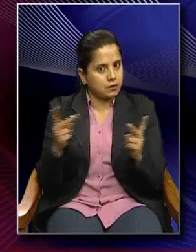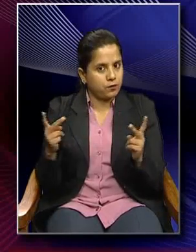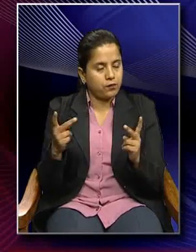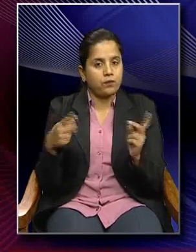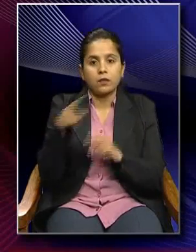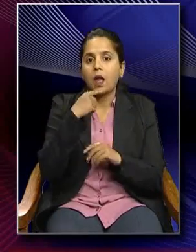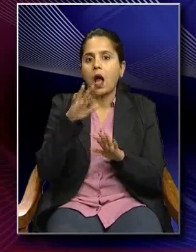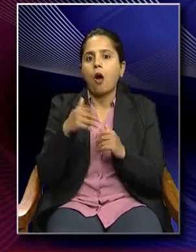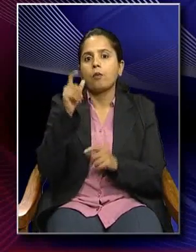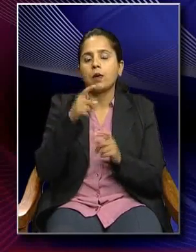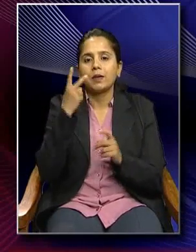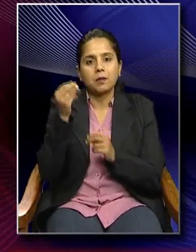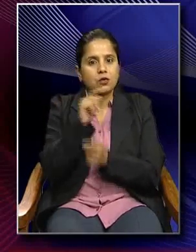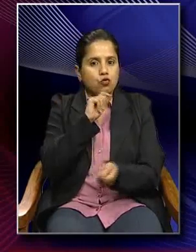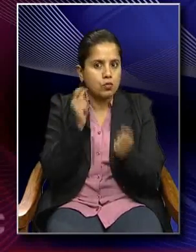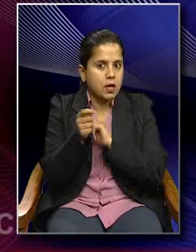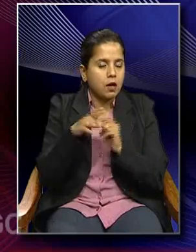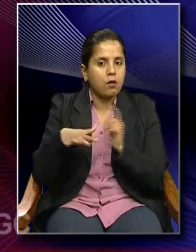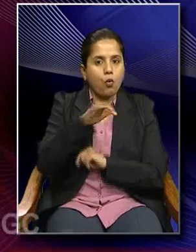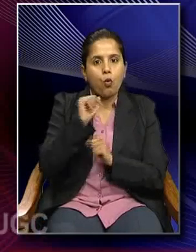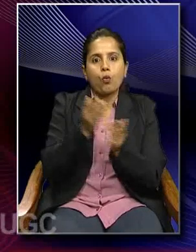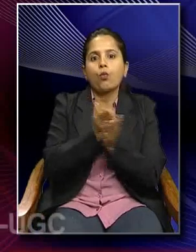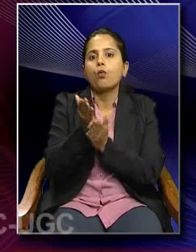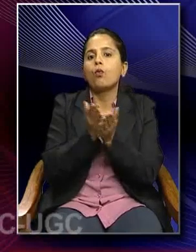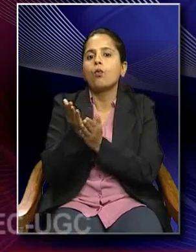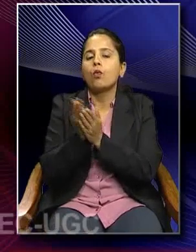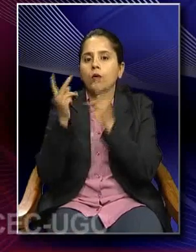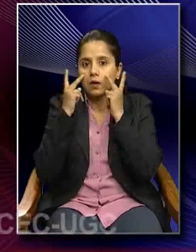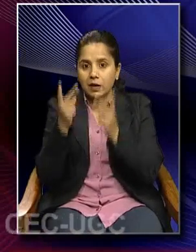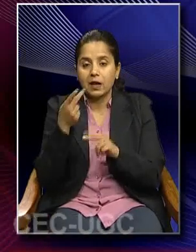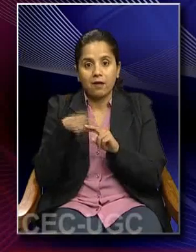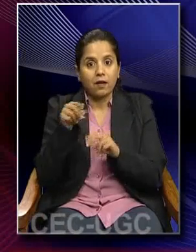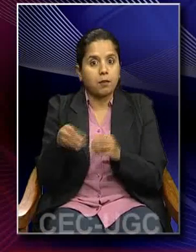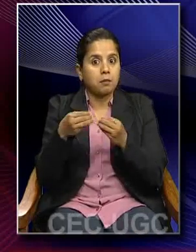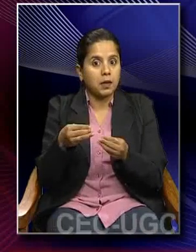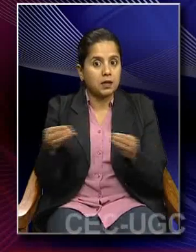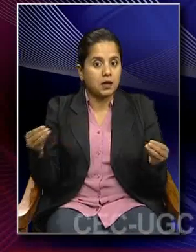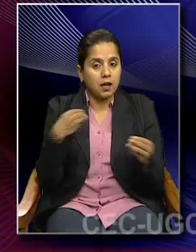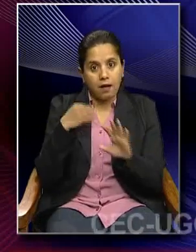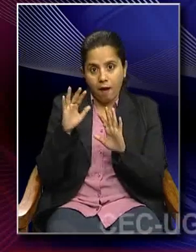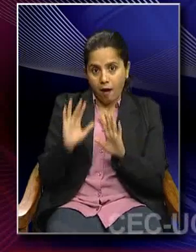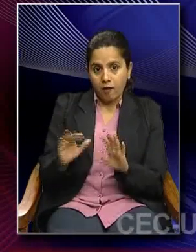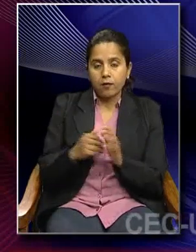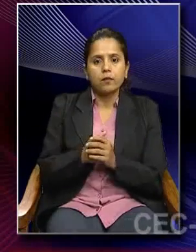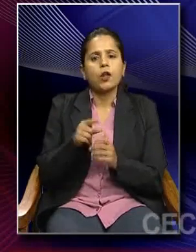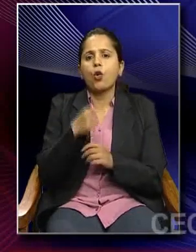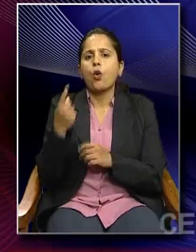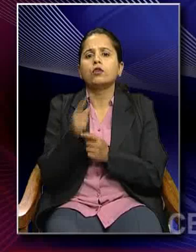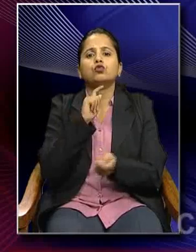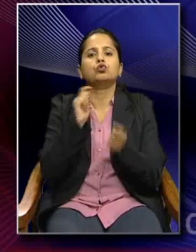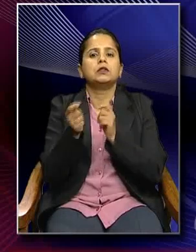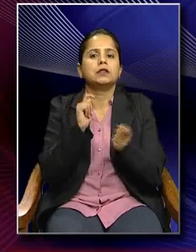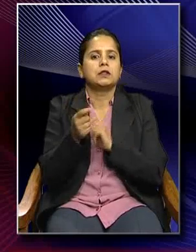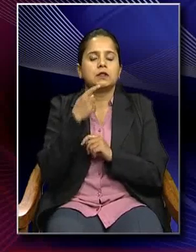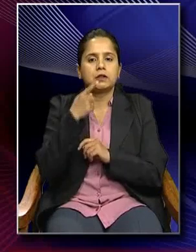how things change their modes. So it's this material effect, we can say, is just a modification